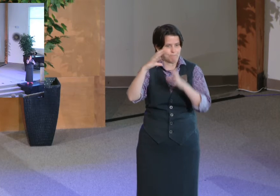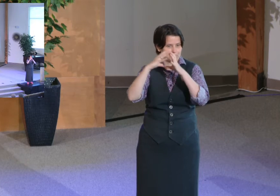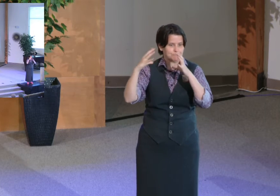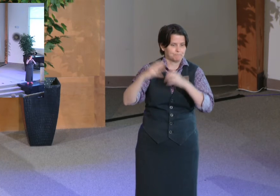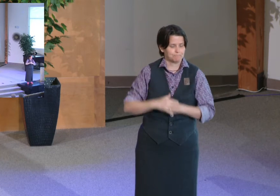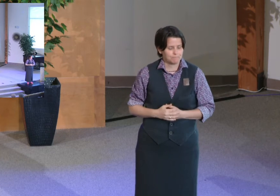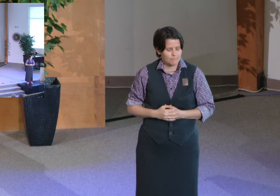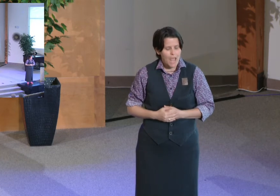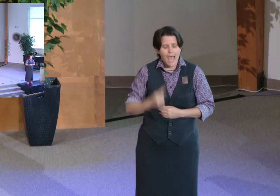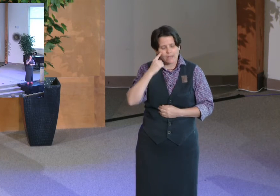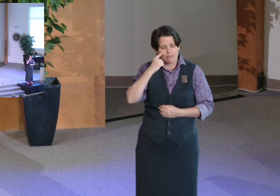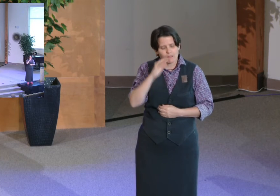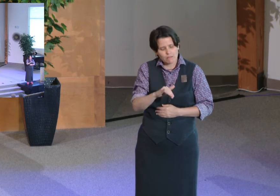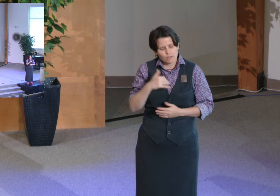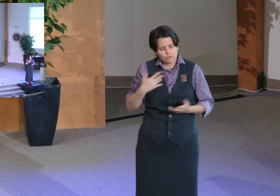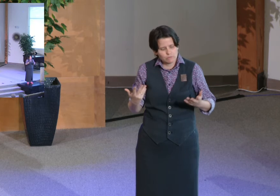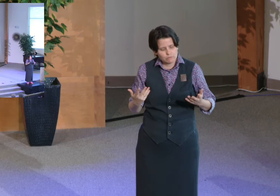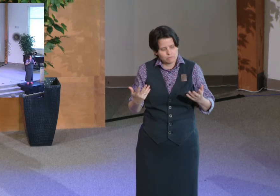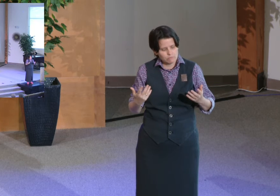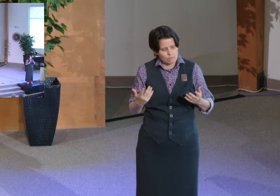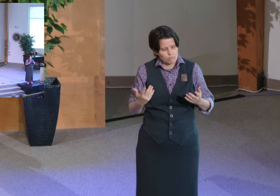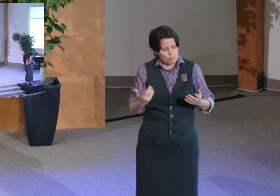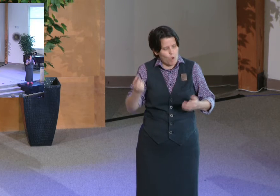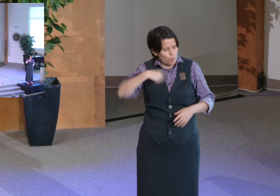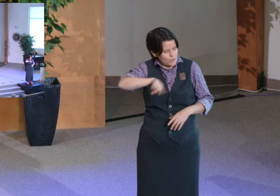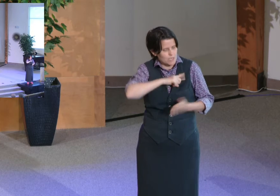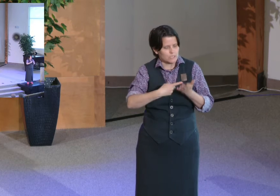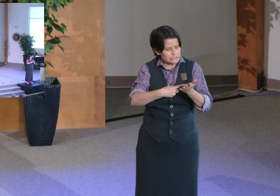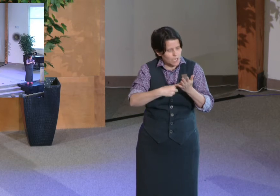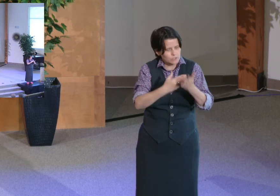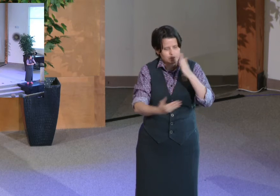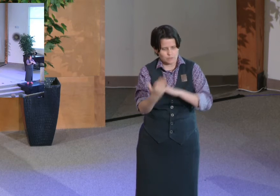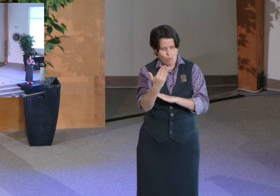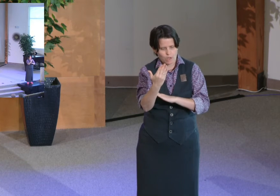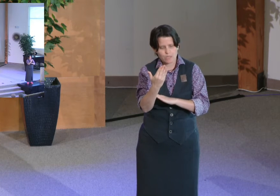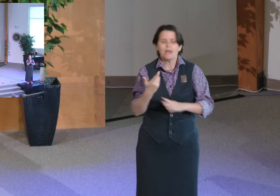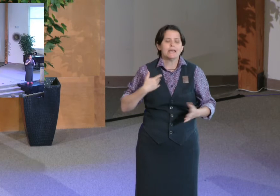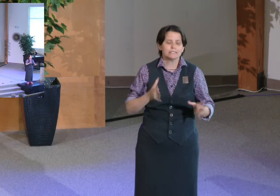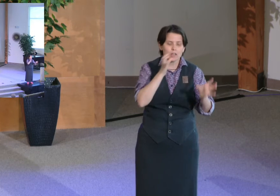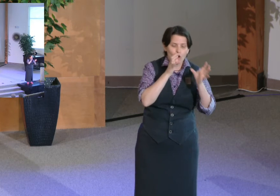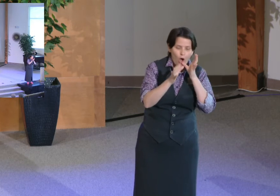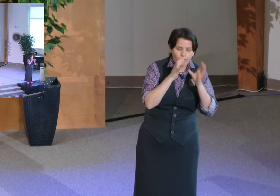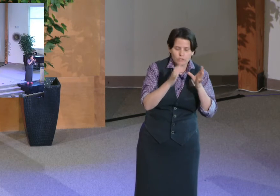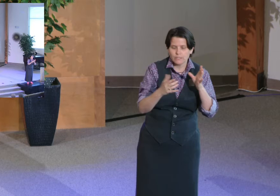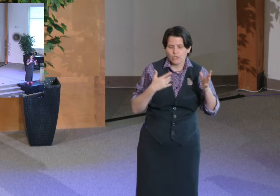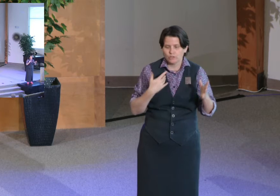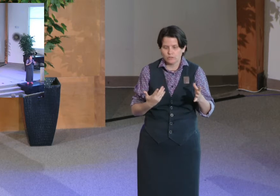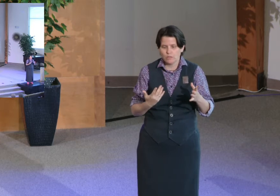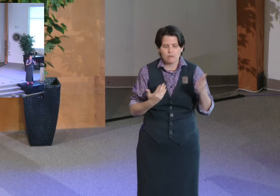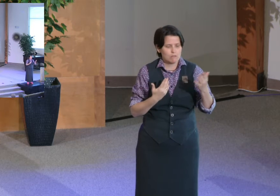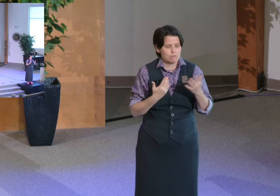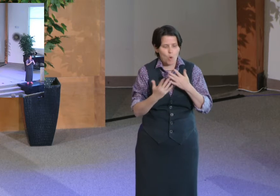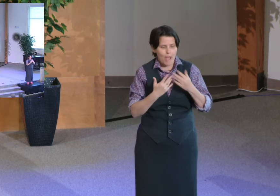message, is changing that conversation to create a new dream. And that is our intention here at Unity Church of the Hills and all that